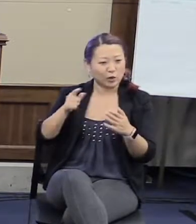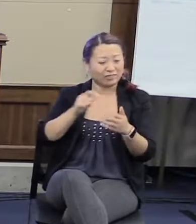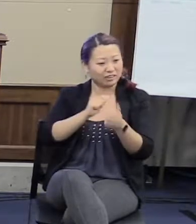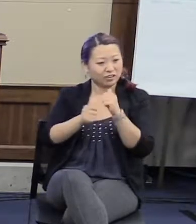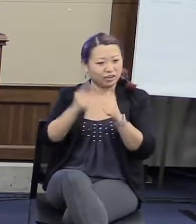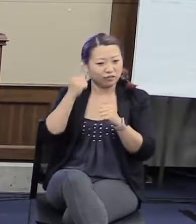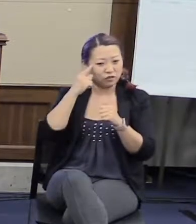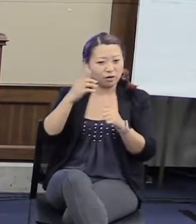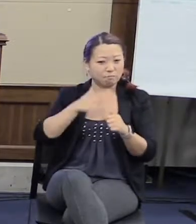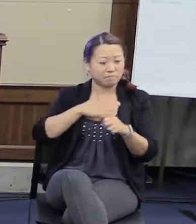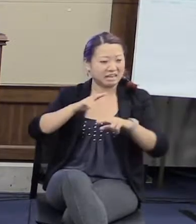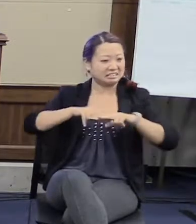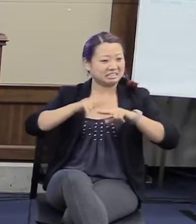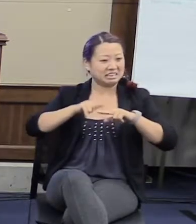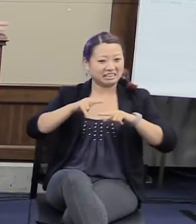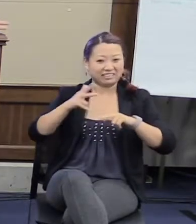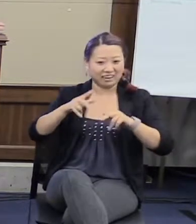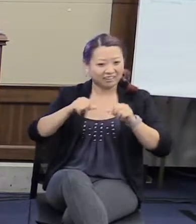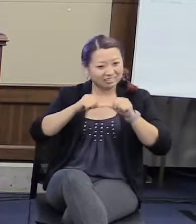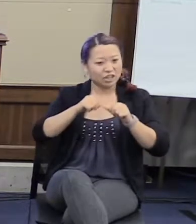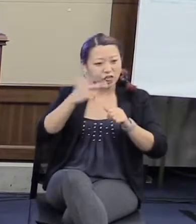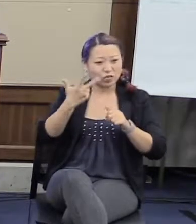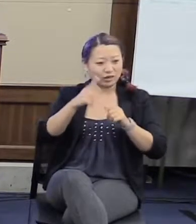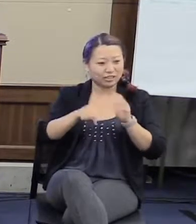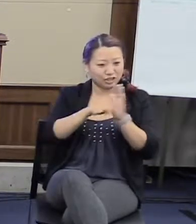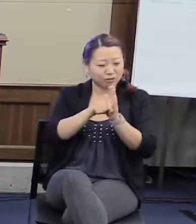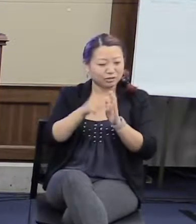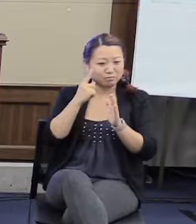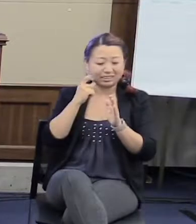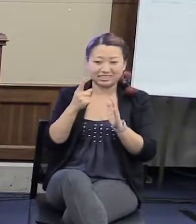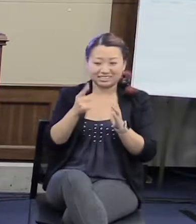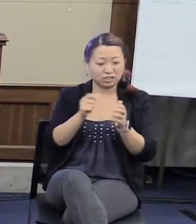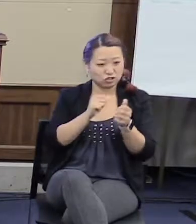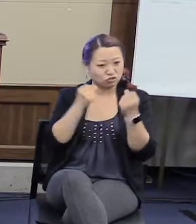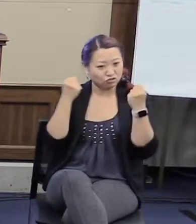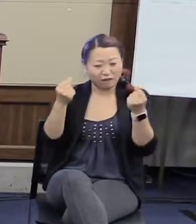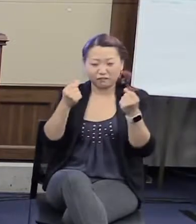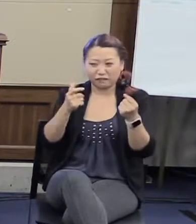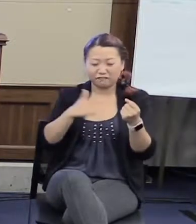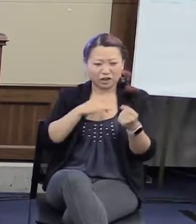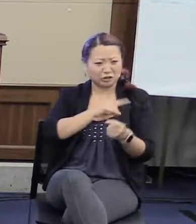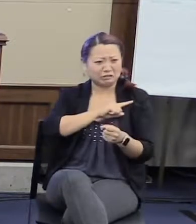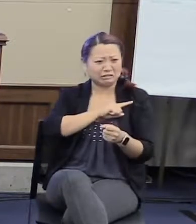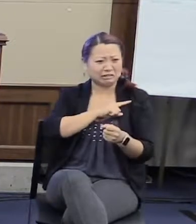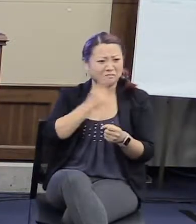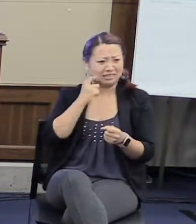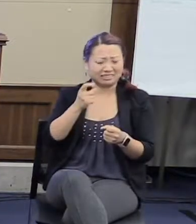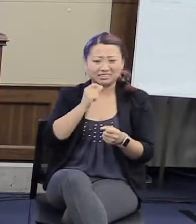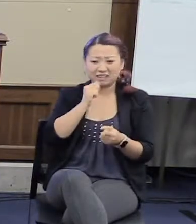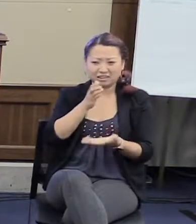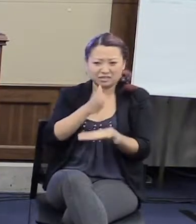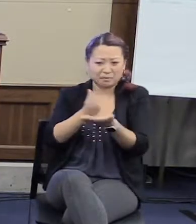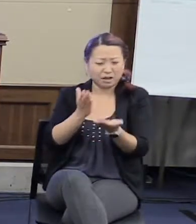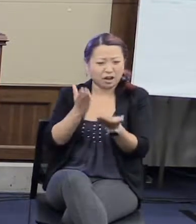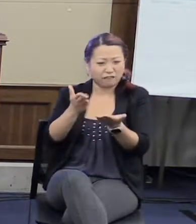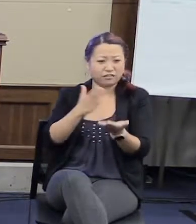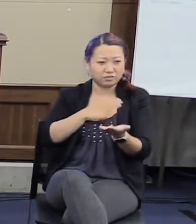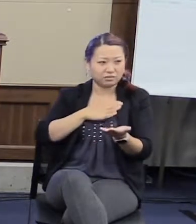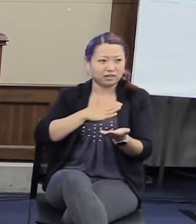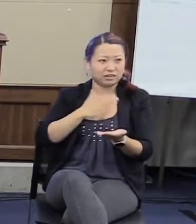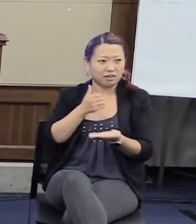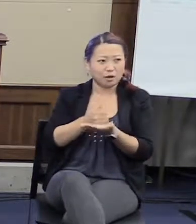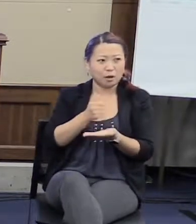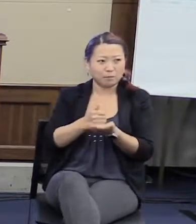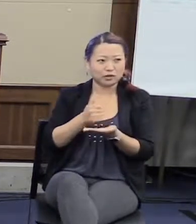3 terms. Okay. And it was just because he was driving by feeling guilty because he hadn't stopped to offered my help. So